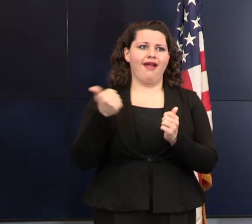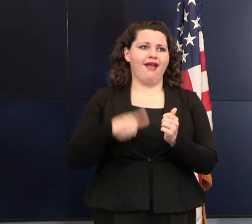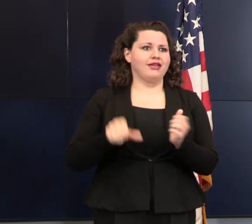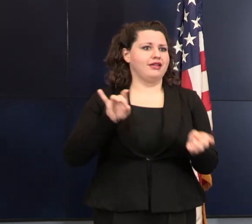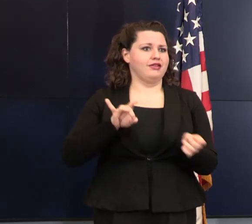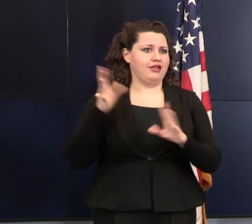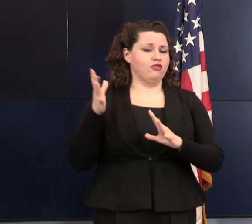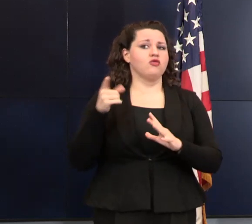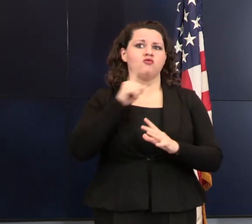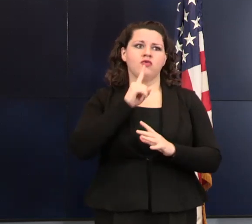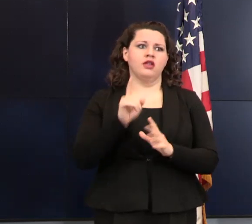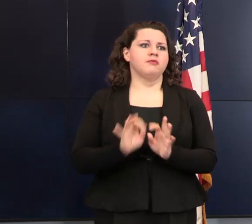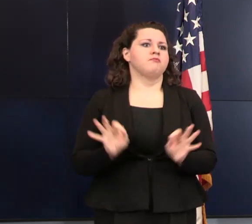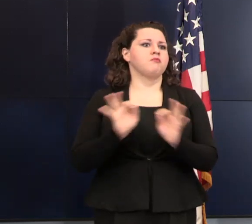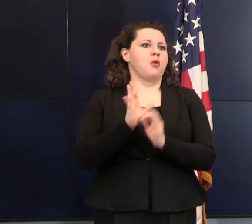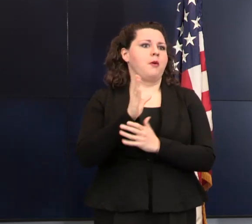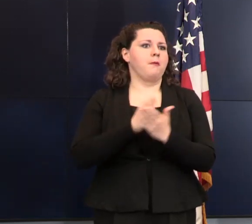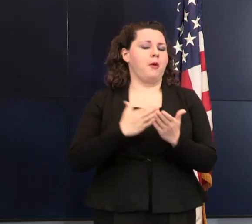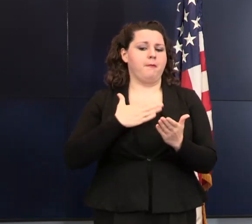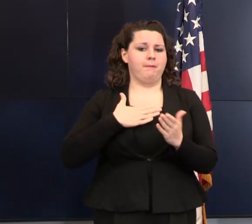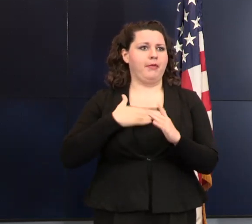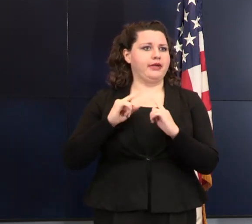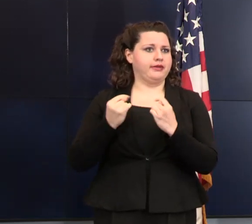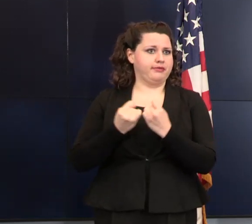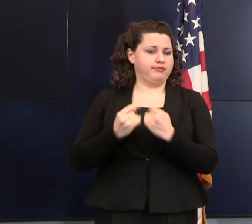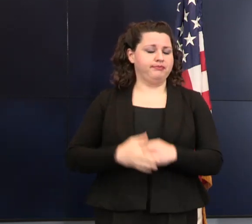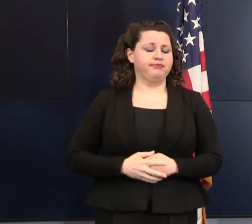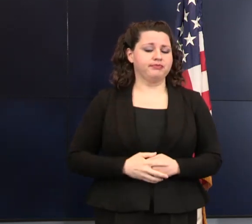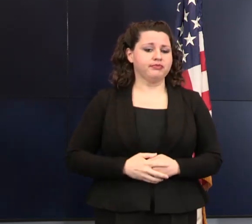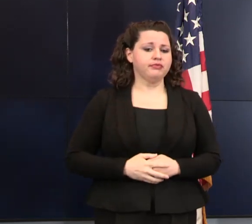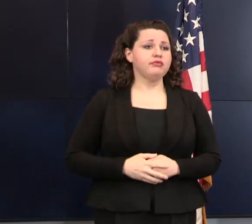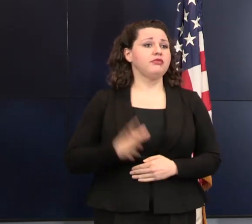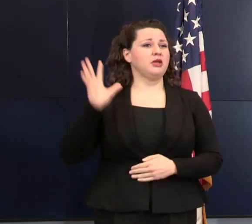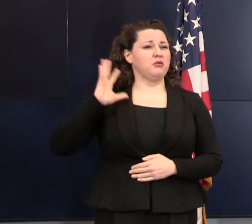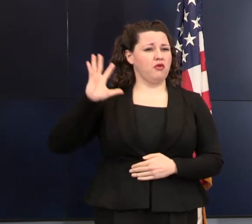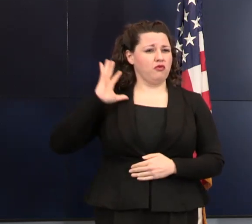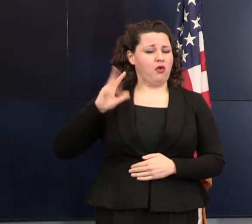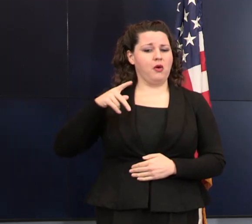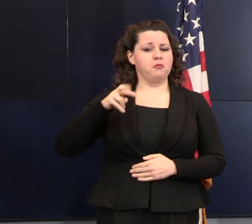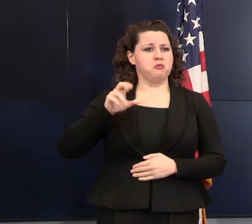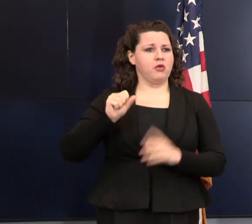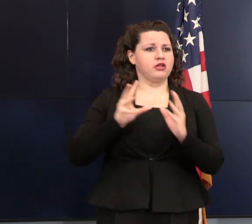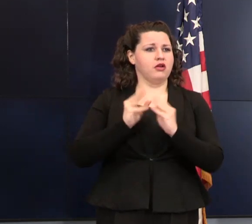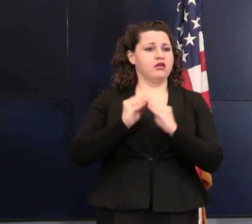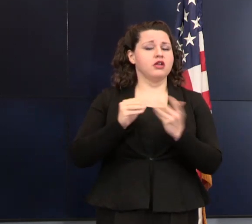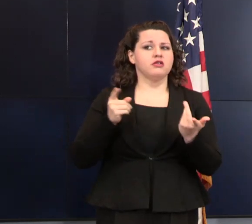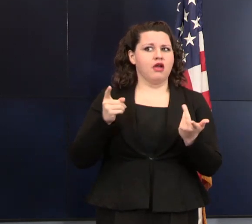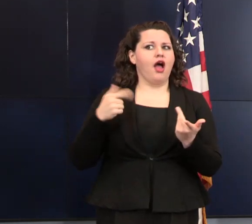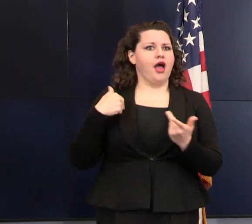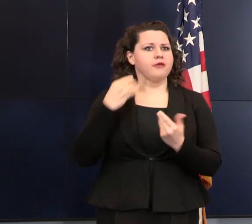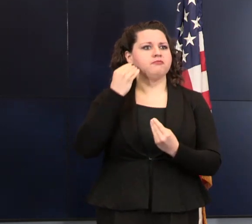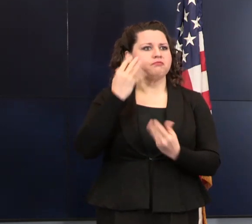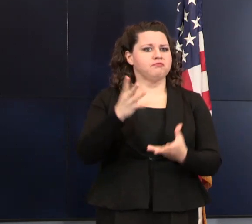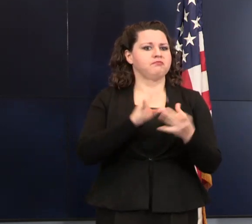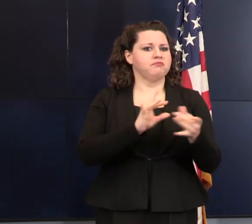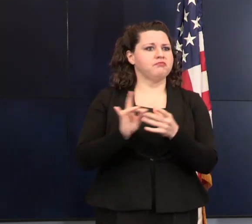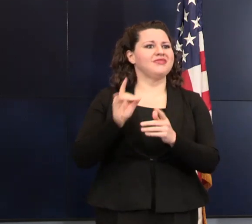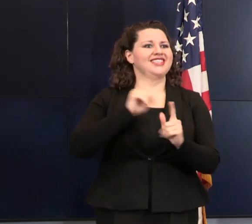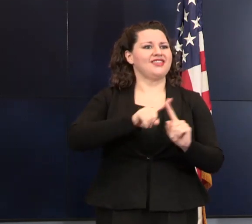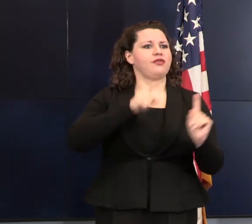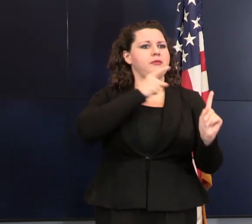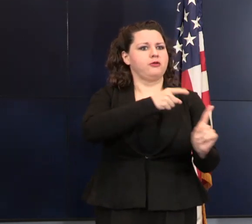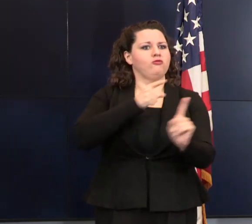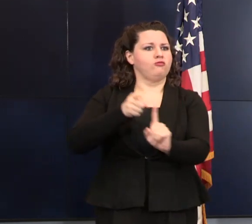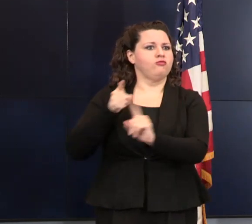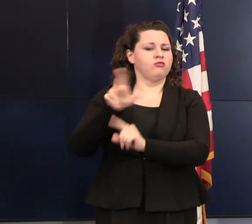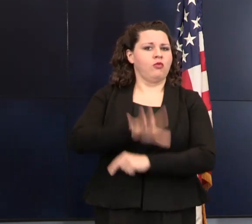my COVID-19 response team. In previous press conferences, you've heard about the missions they're conducting across the state to ensure